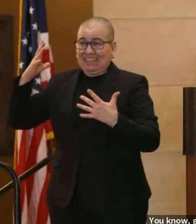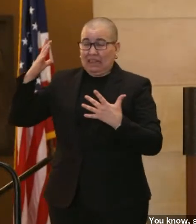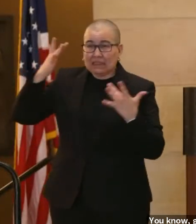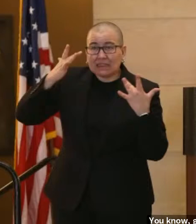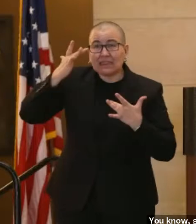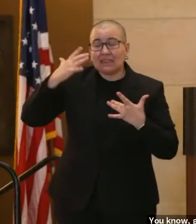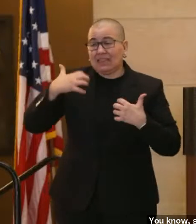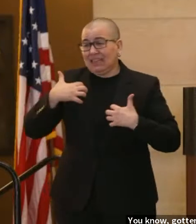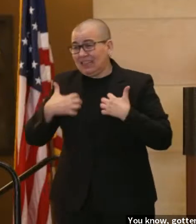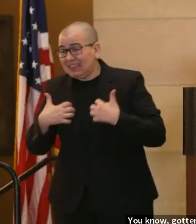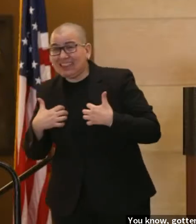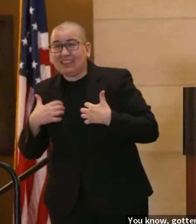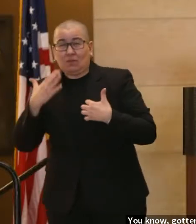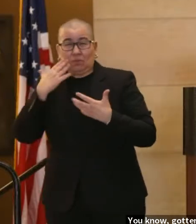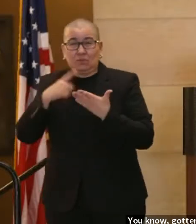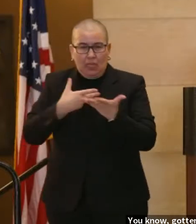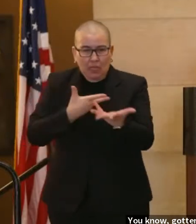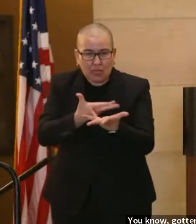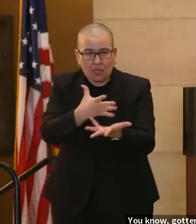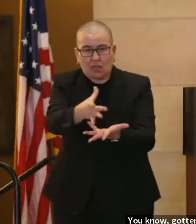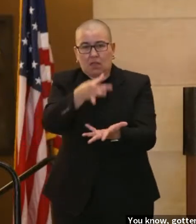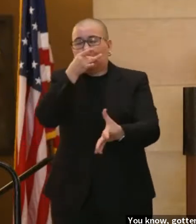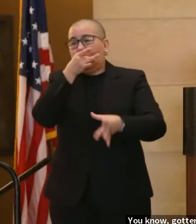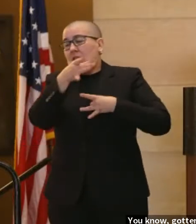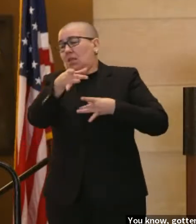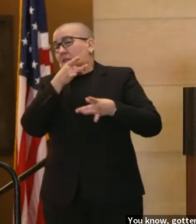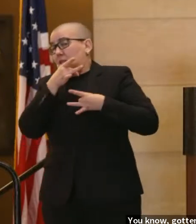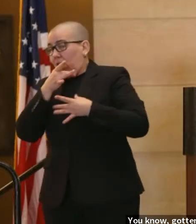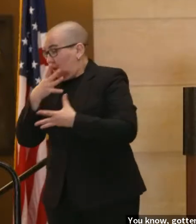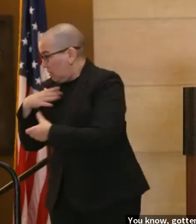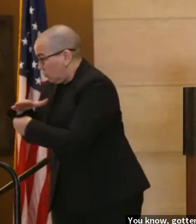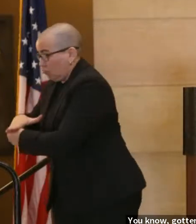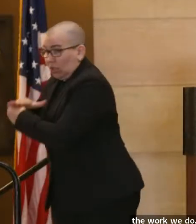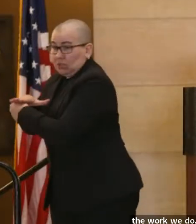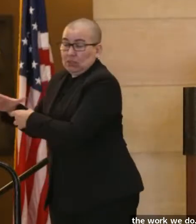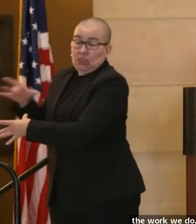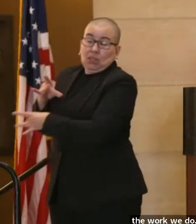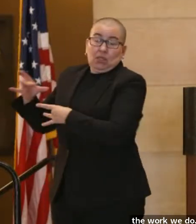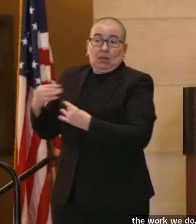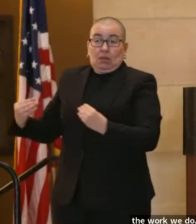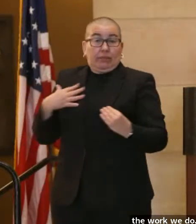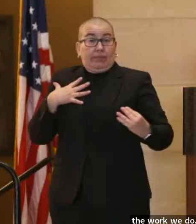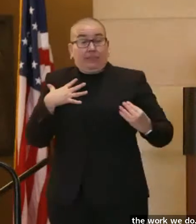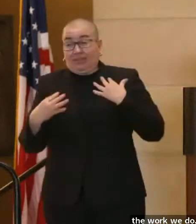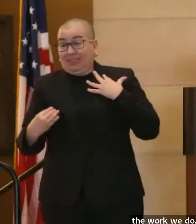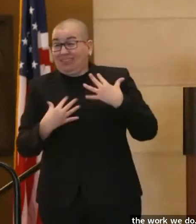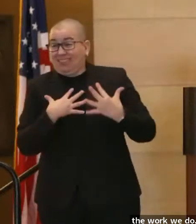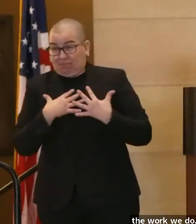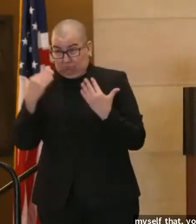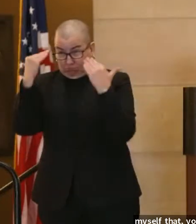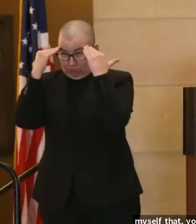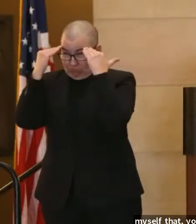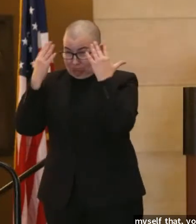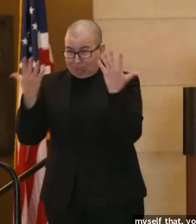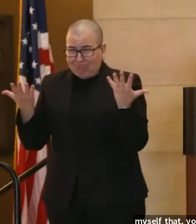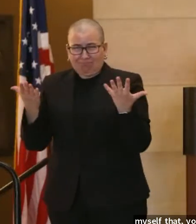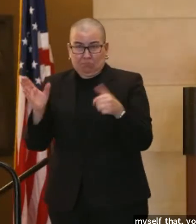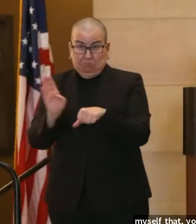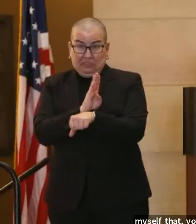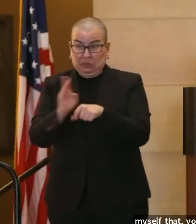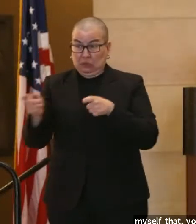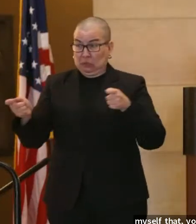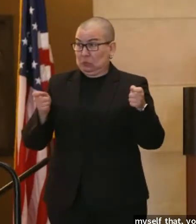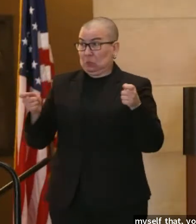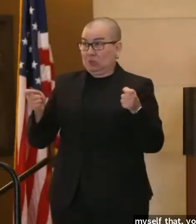we need to change that around for ourselves, that, you know, capitalism doesn't rule our life. We need to take our healing sovereignty